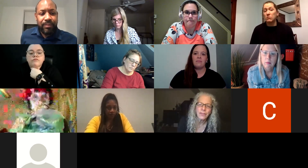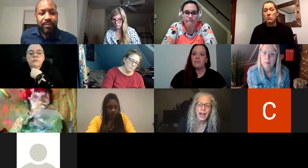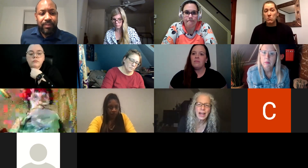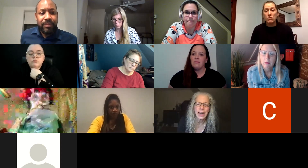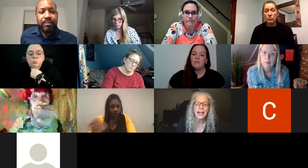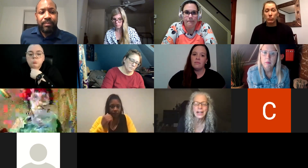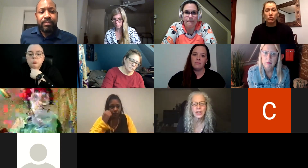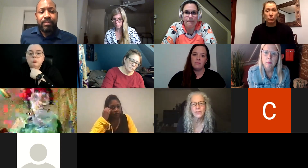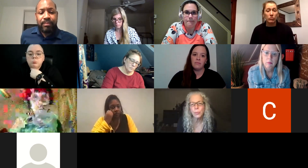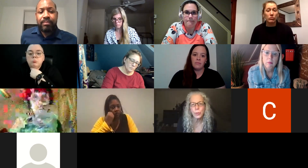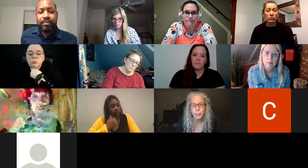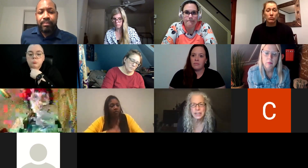that. I actually have two perspectives.